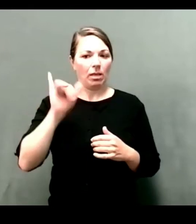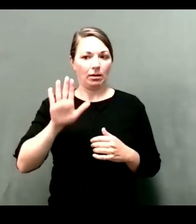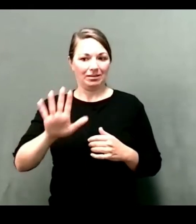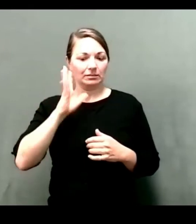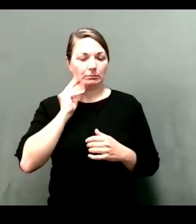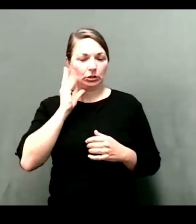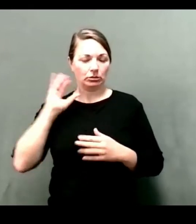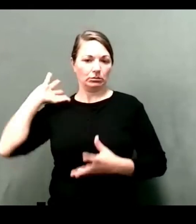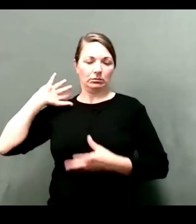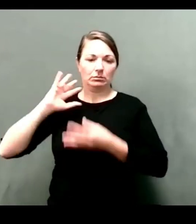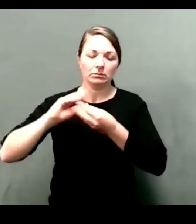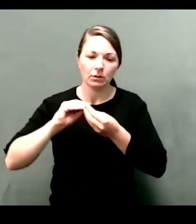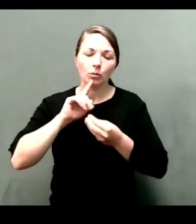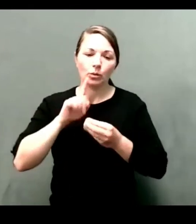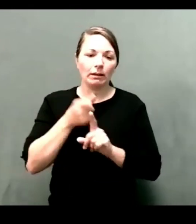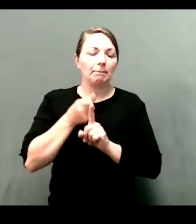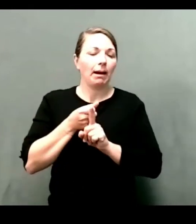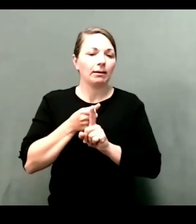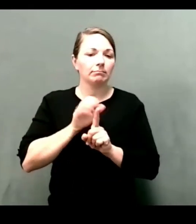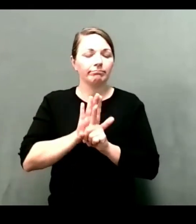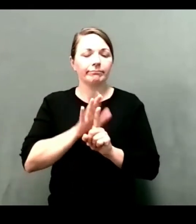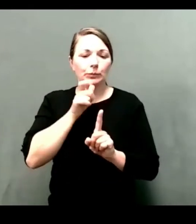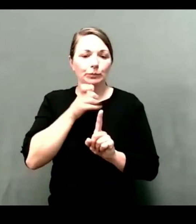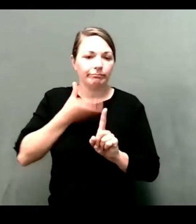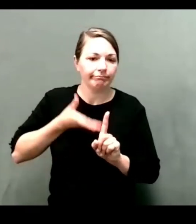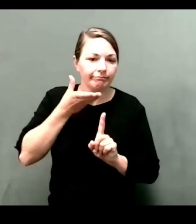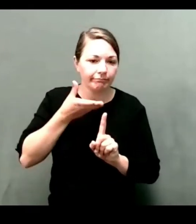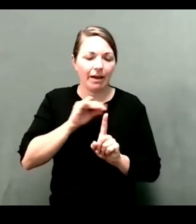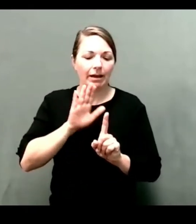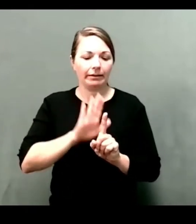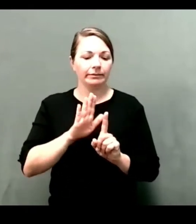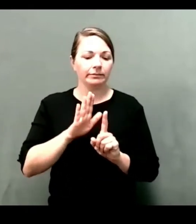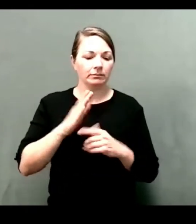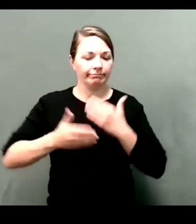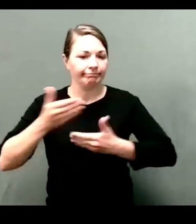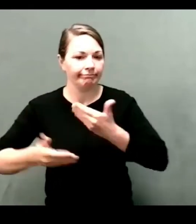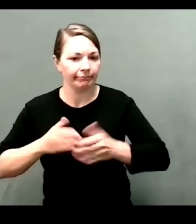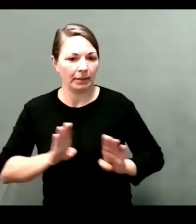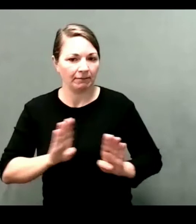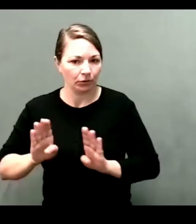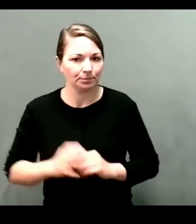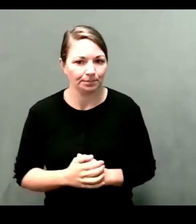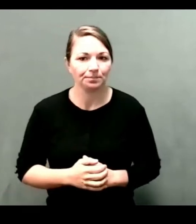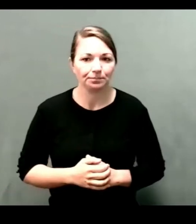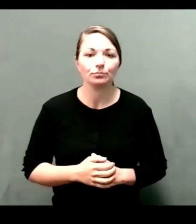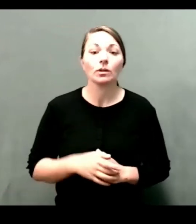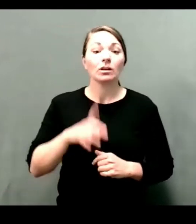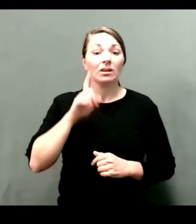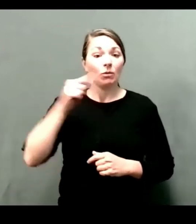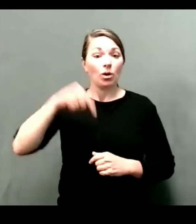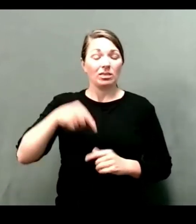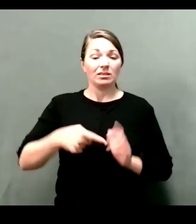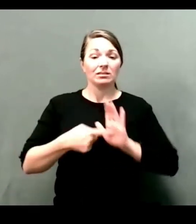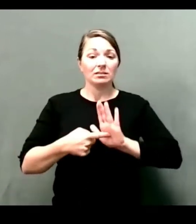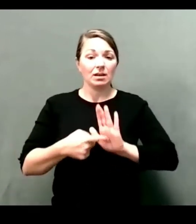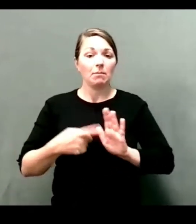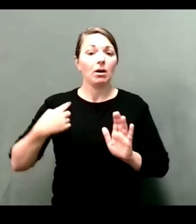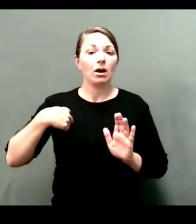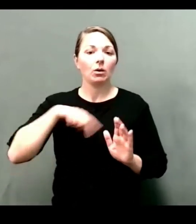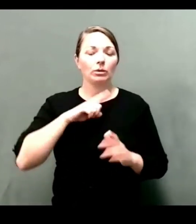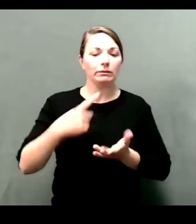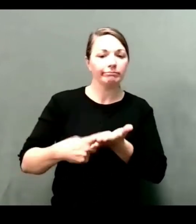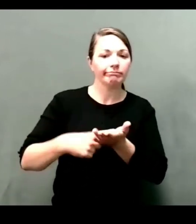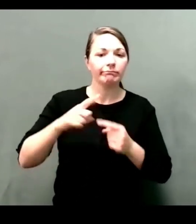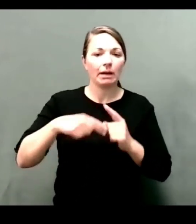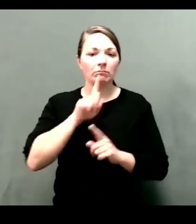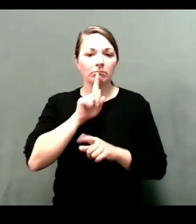And so we want to also make a note down here. In this case example, right, we talked about the actual